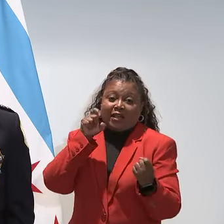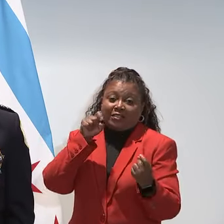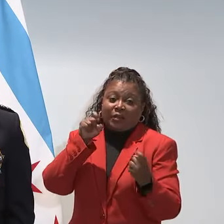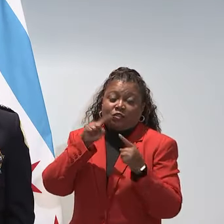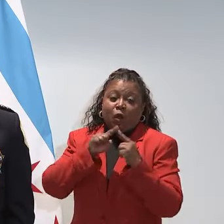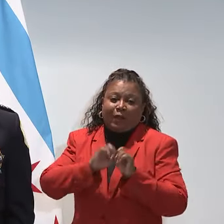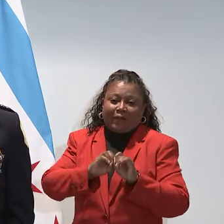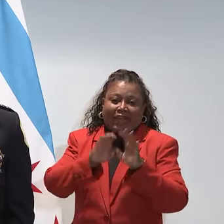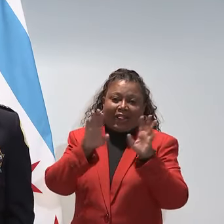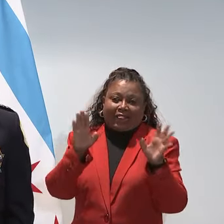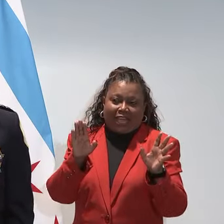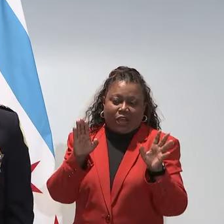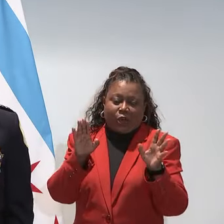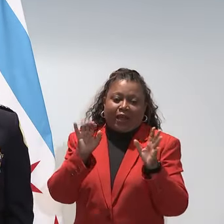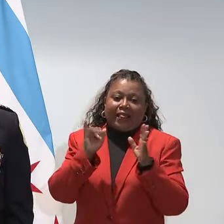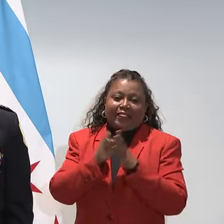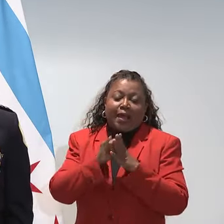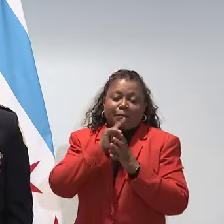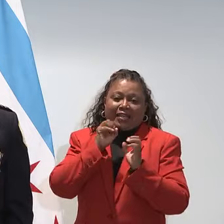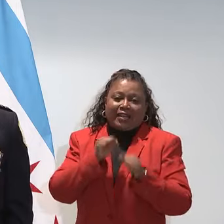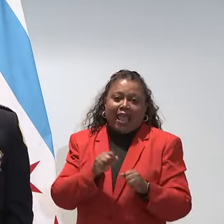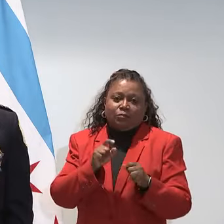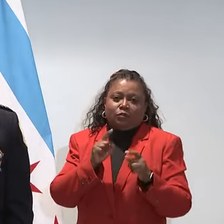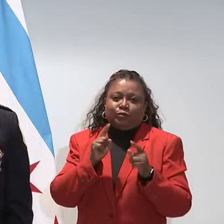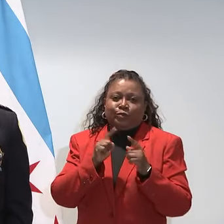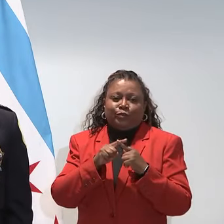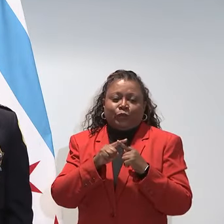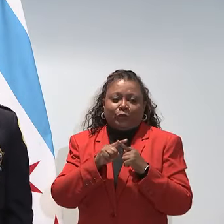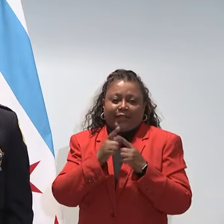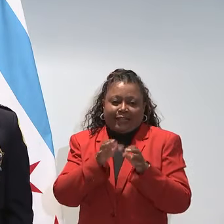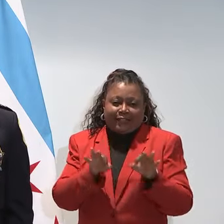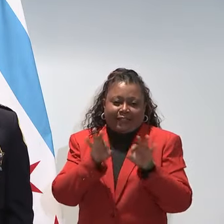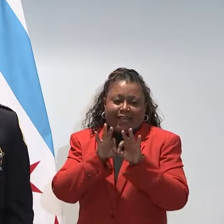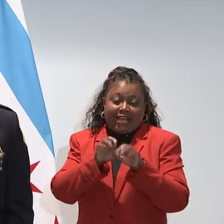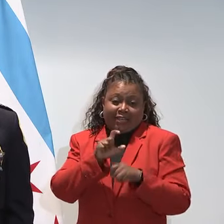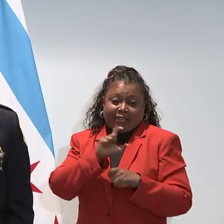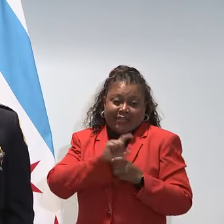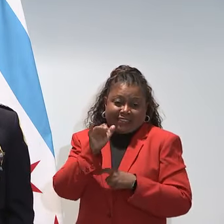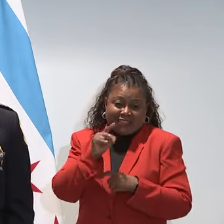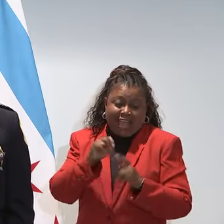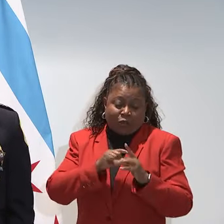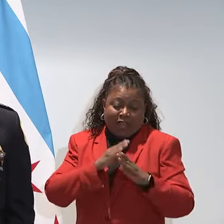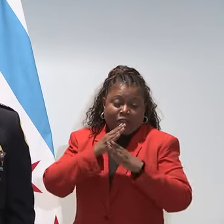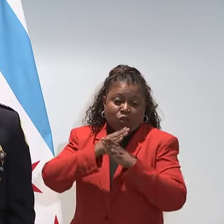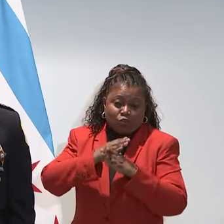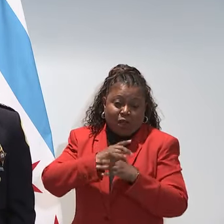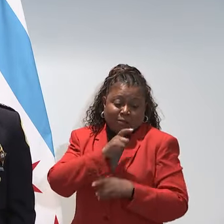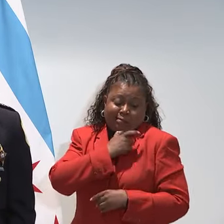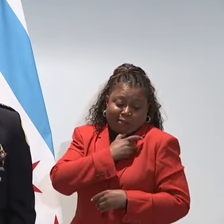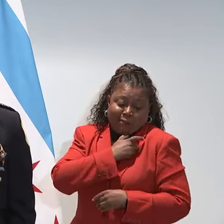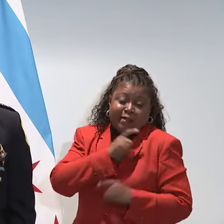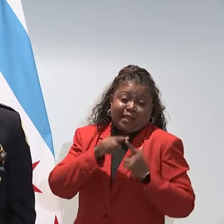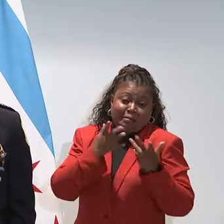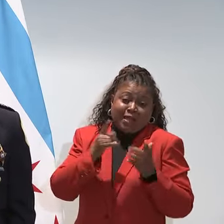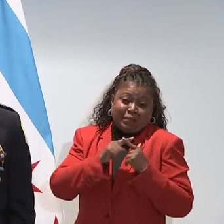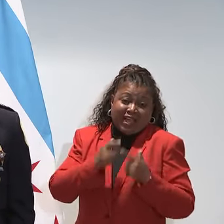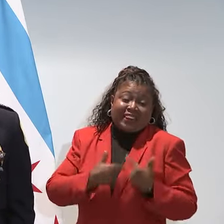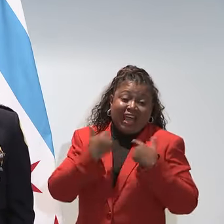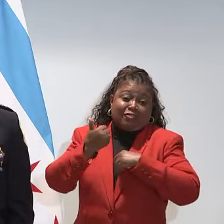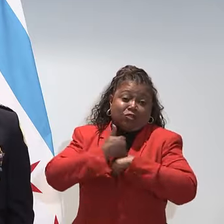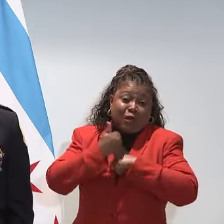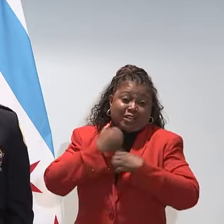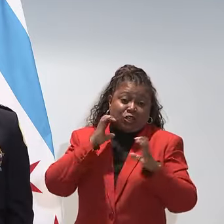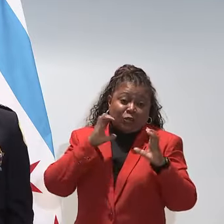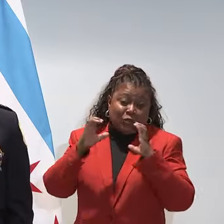I want to make clear that being able to key a scanner and interrupt a radio transmission that might be a